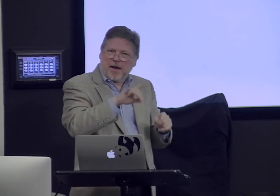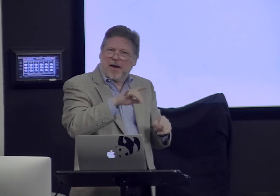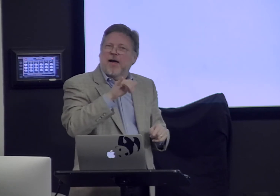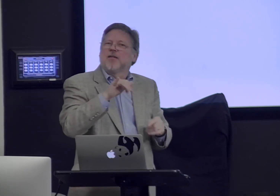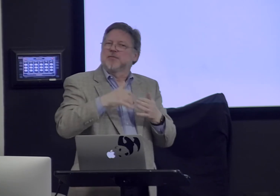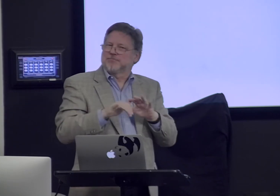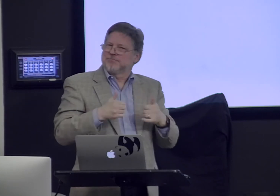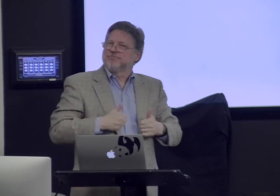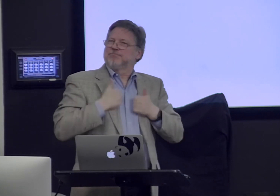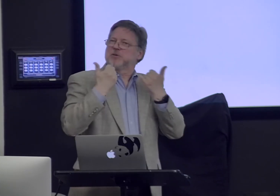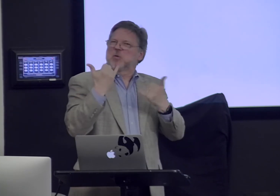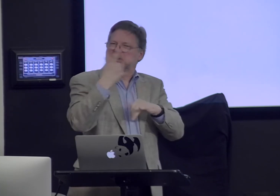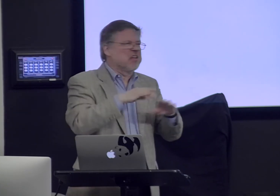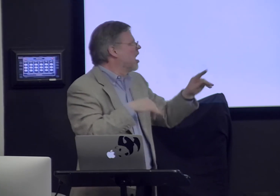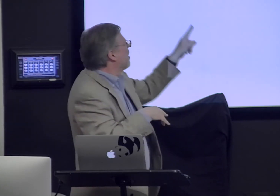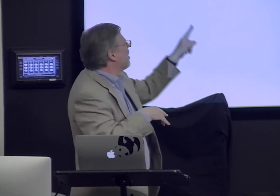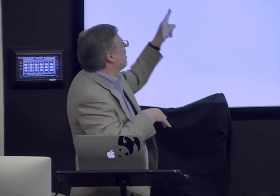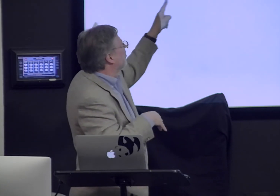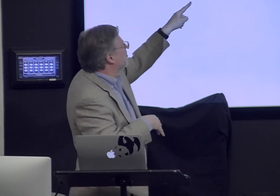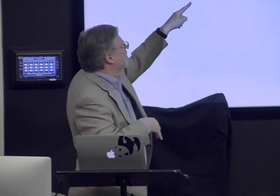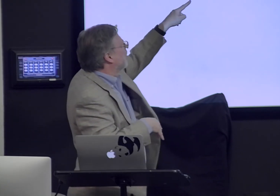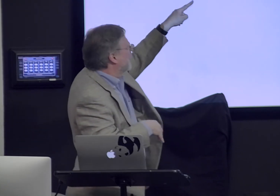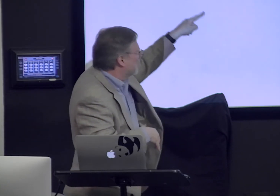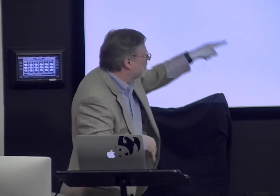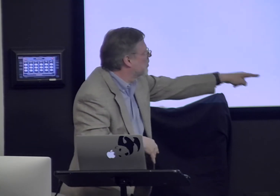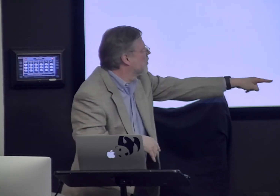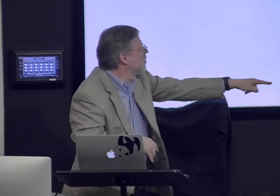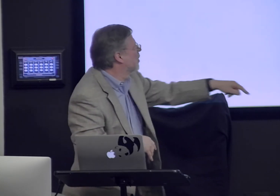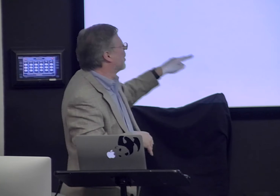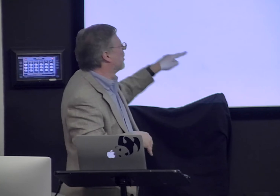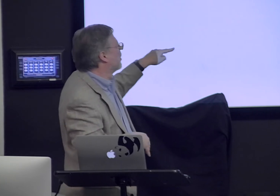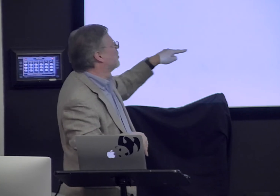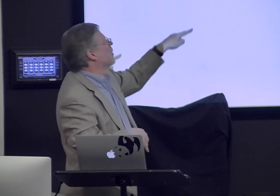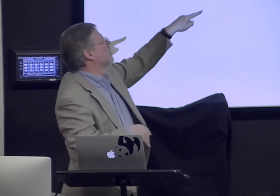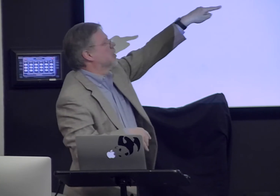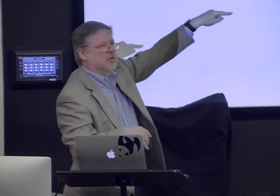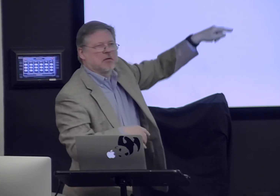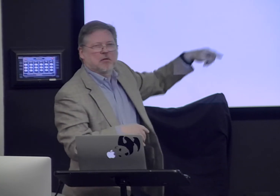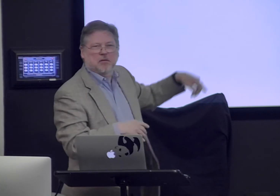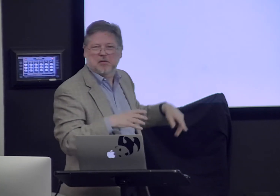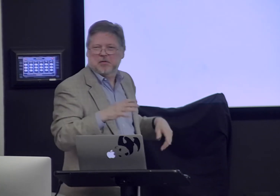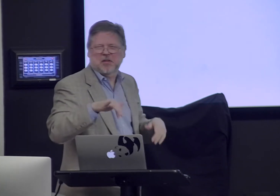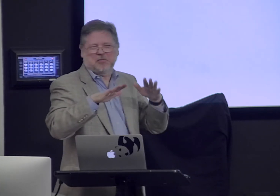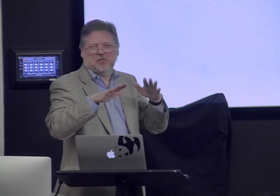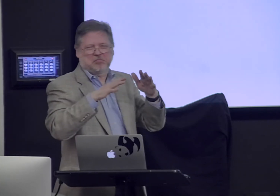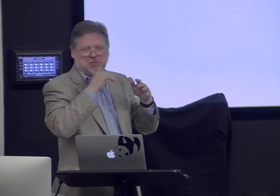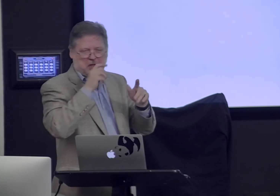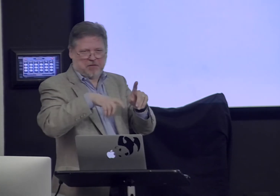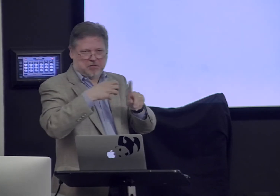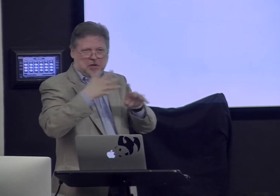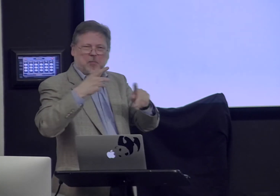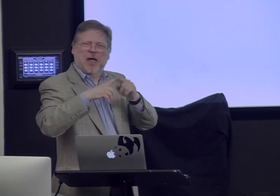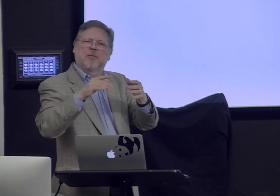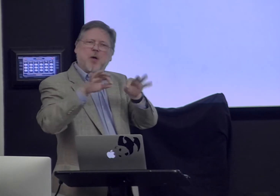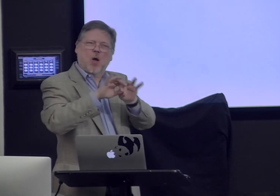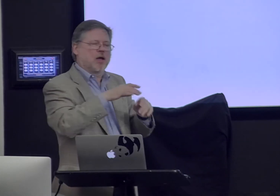where people would point to the same item, and in other cases, they would point to the other